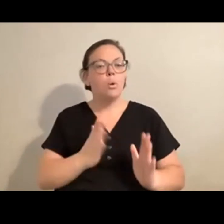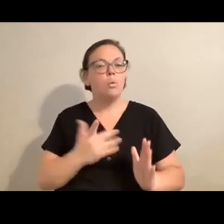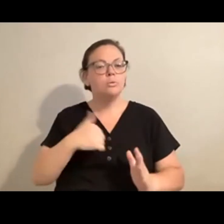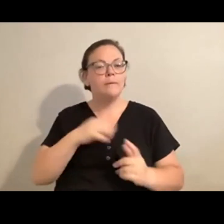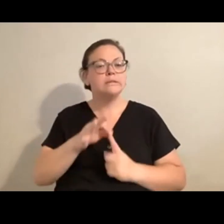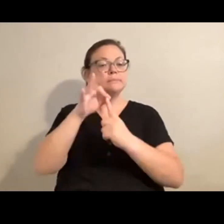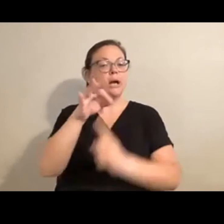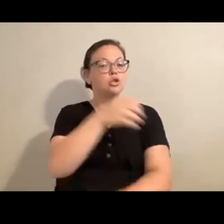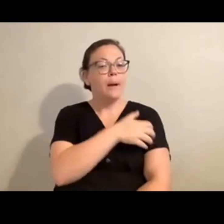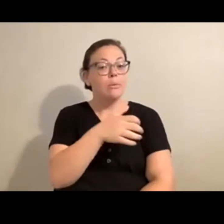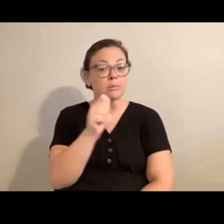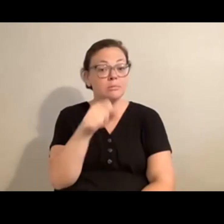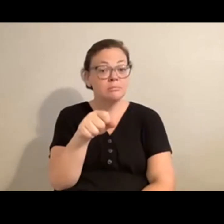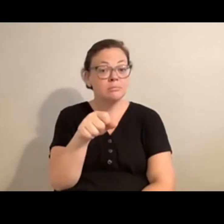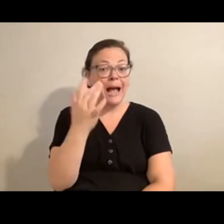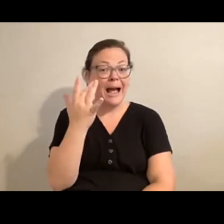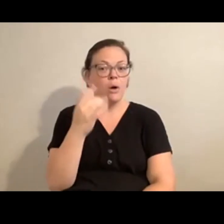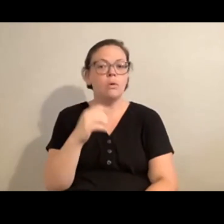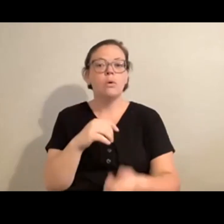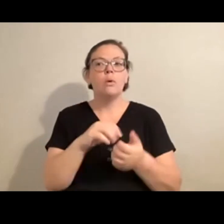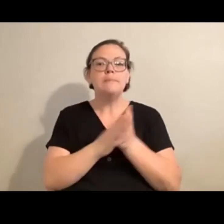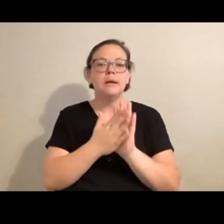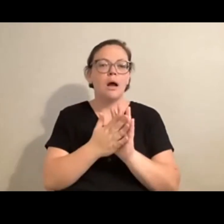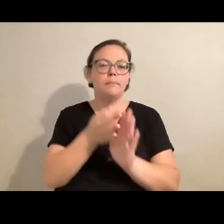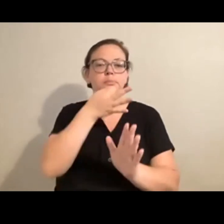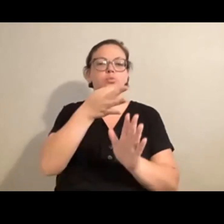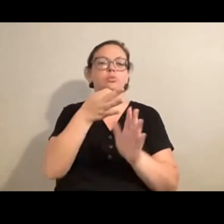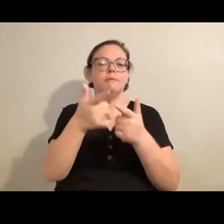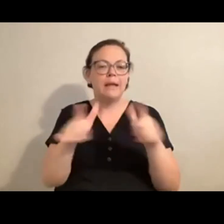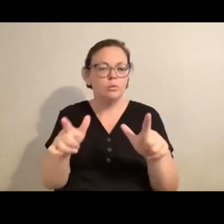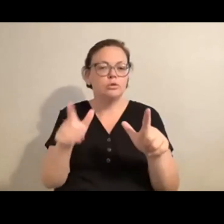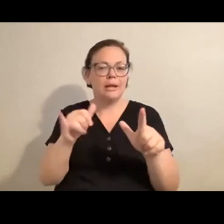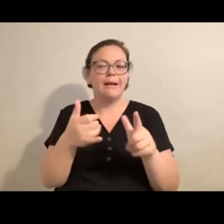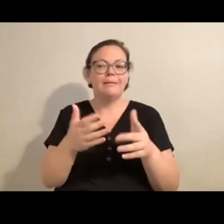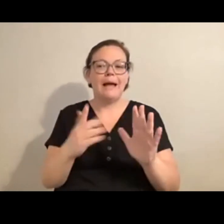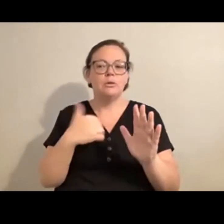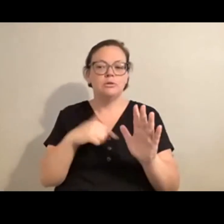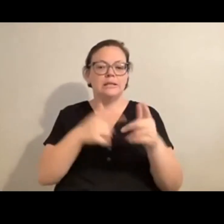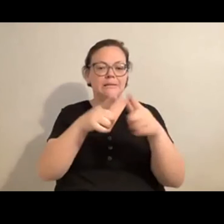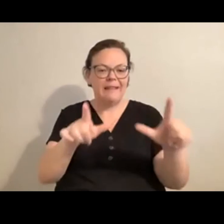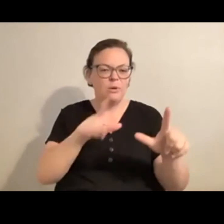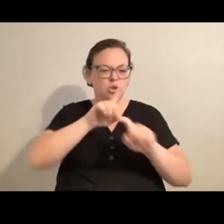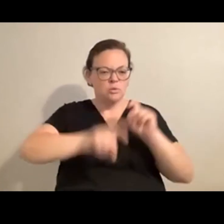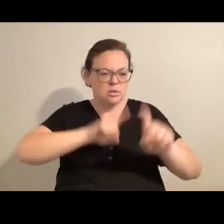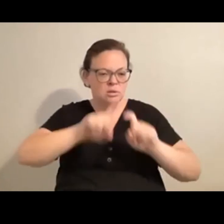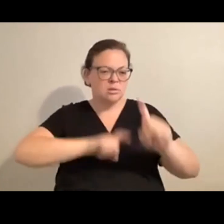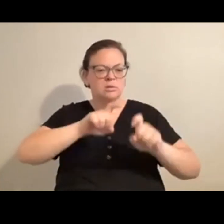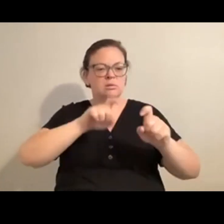powers in that we also become masters of language, which allows us to interrogate language that aims to control